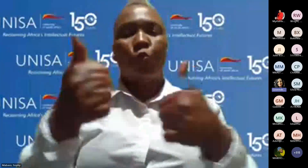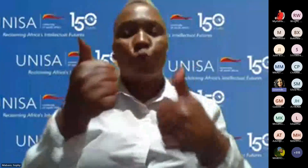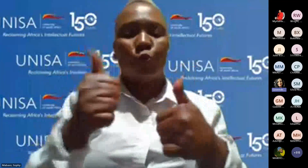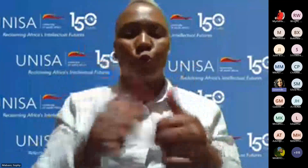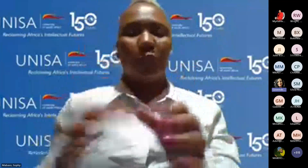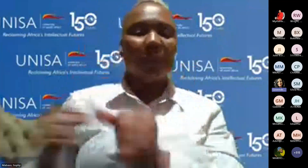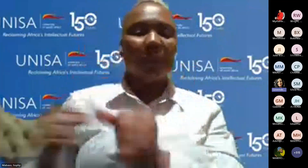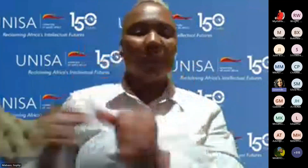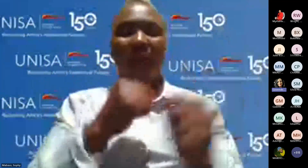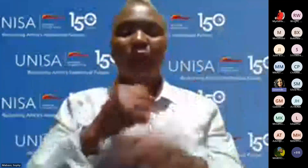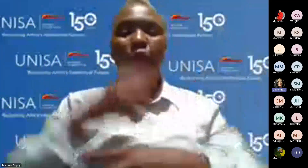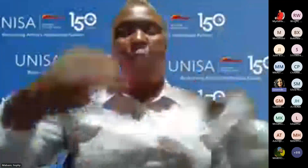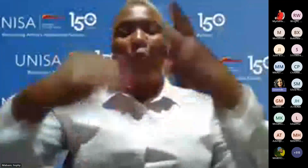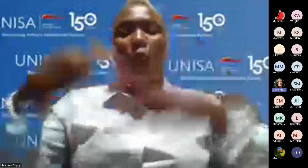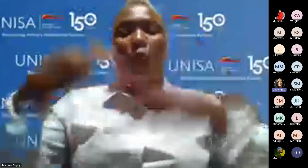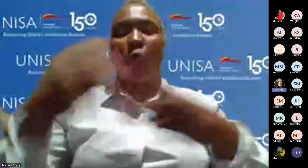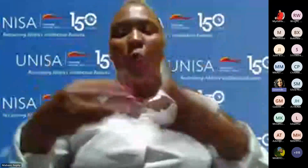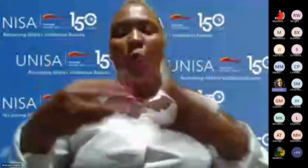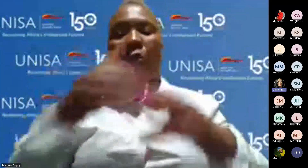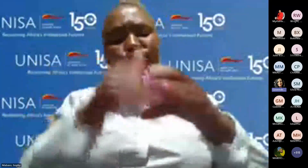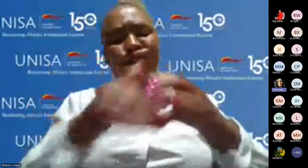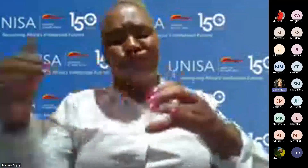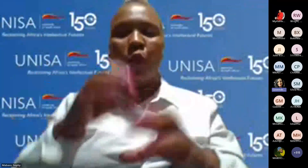to work through or to find,